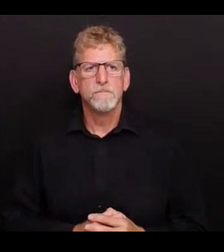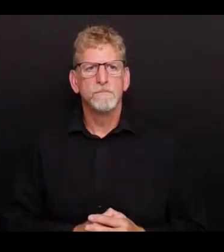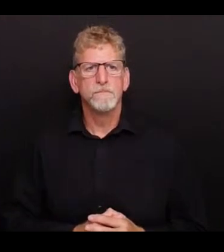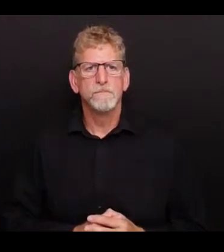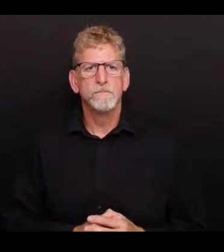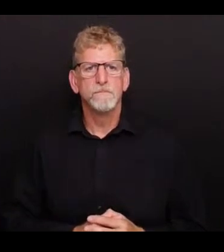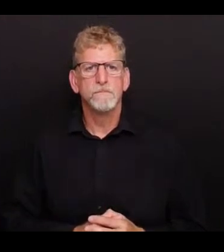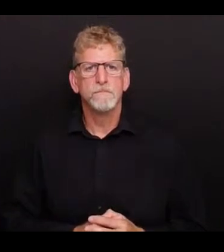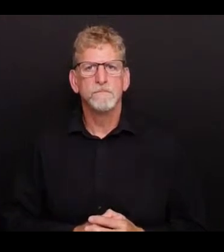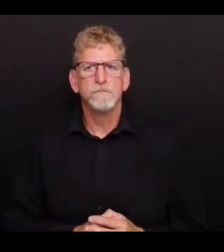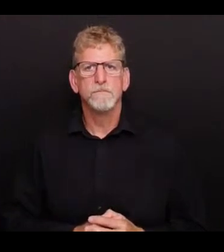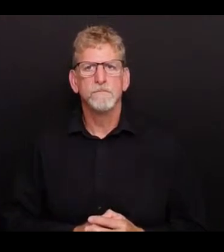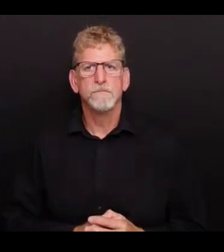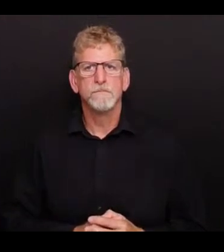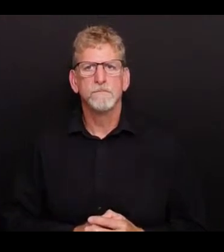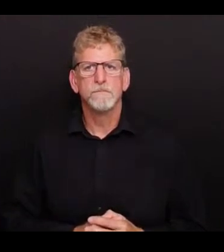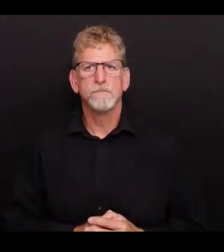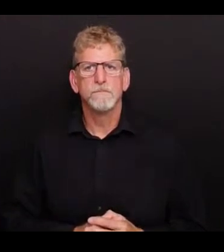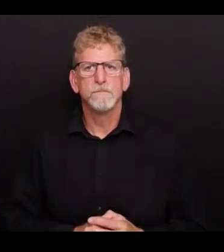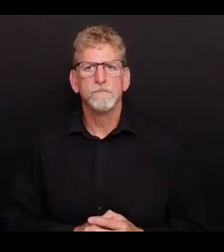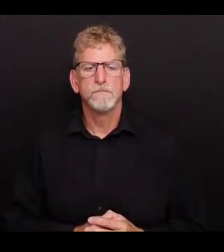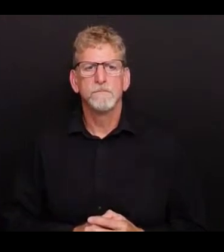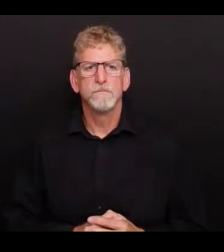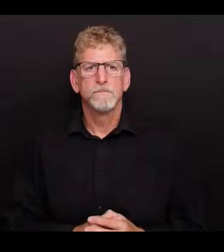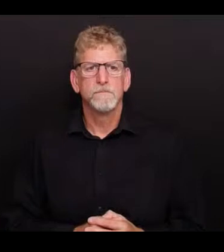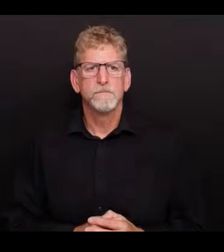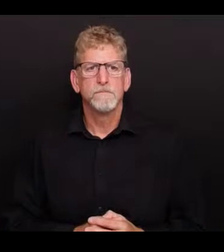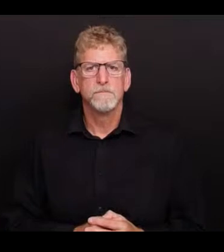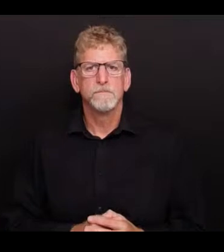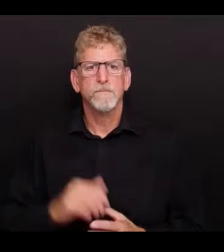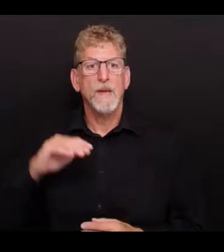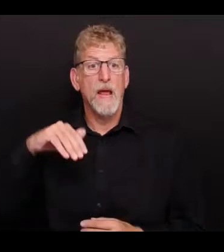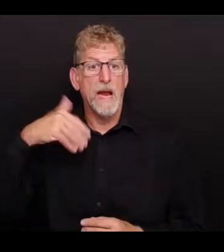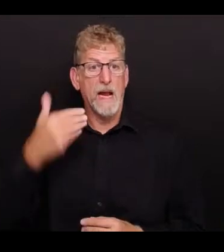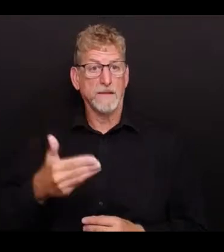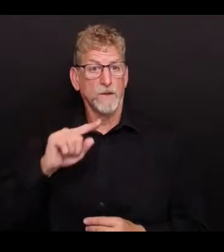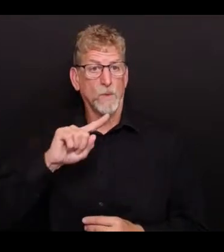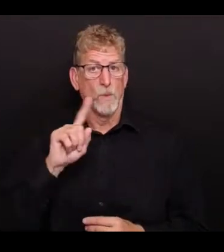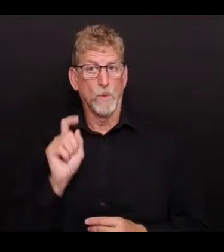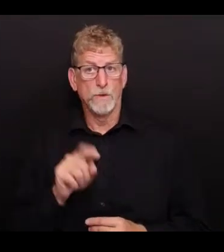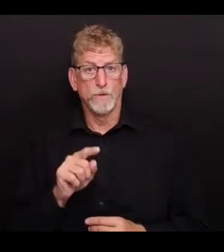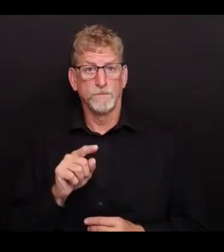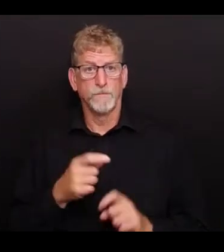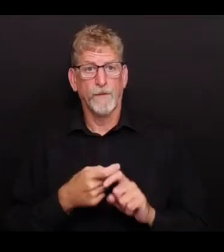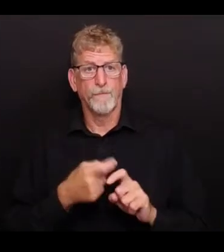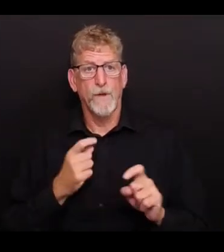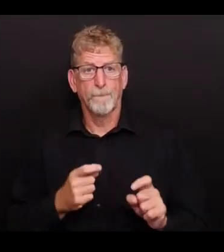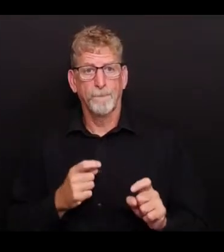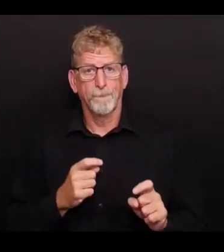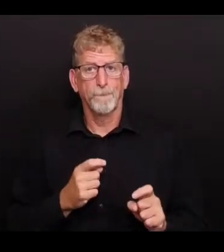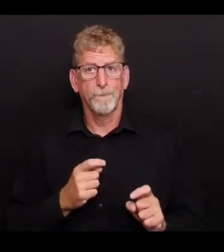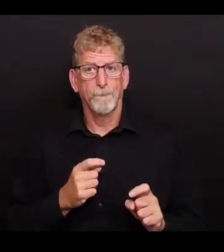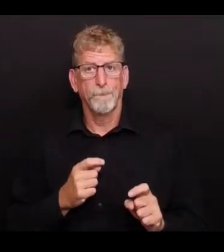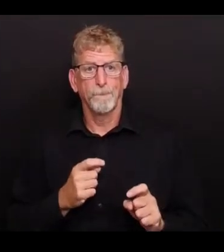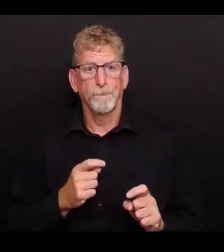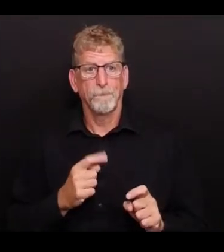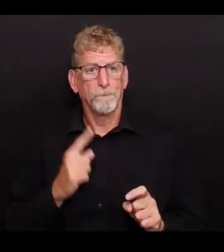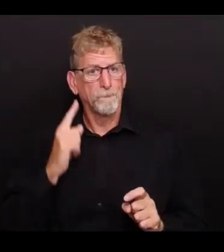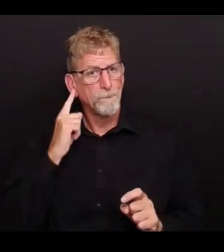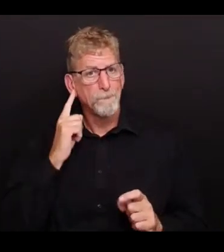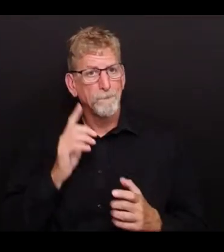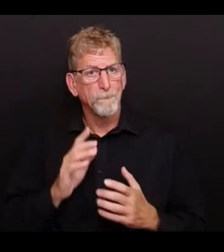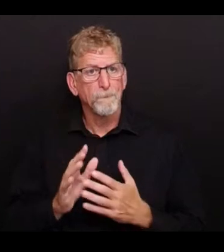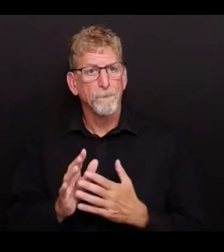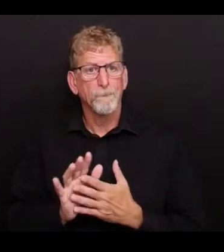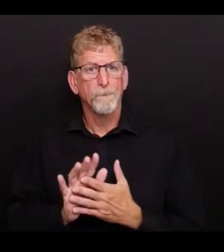Next question comes from the line of Emily Ness from WBIO News. Your line is open. Hello, thank you for taking